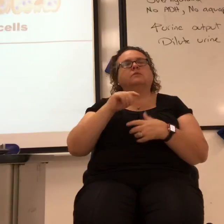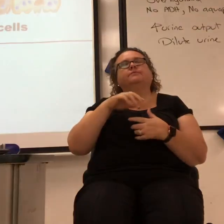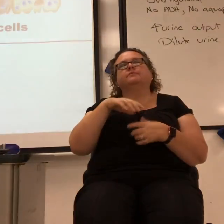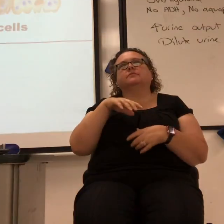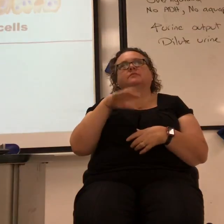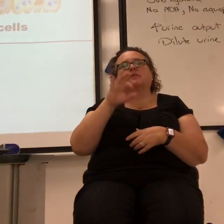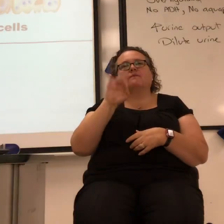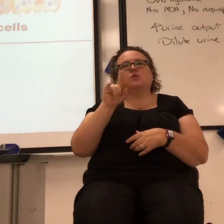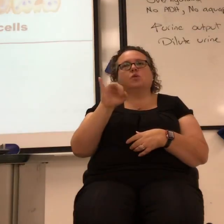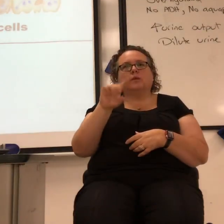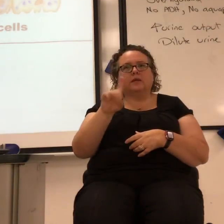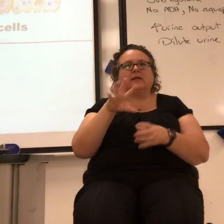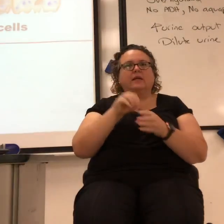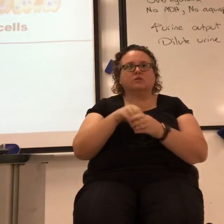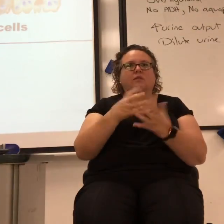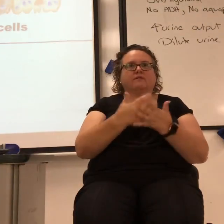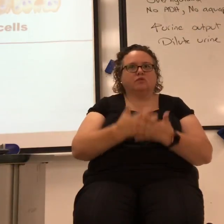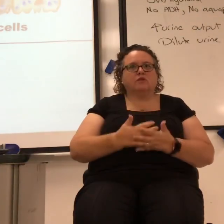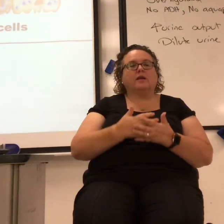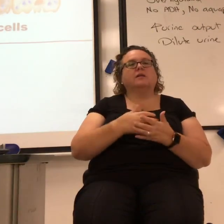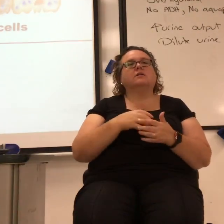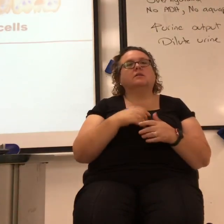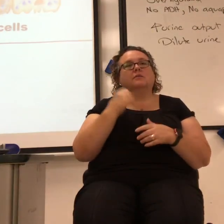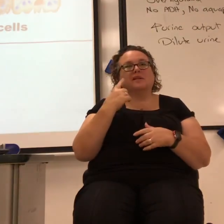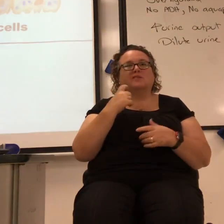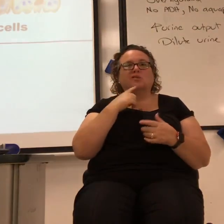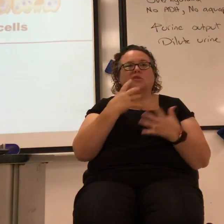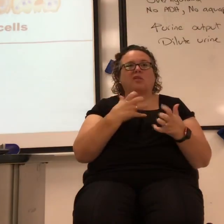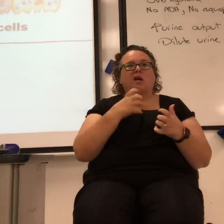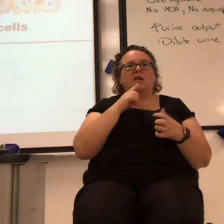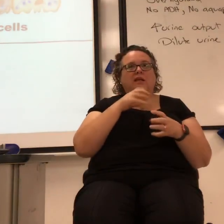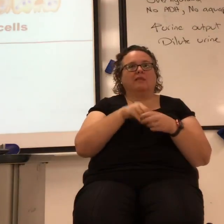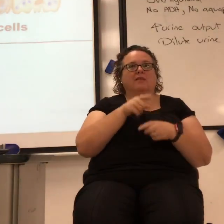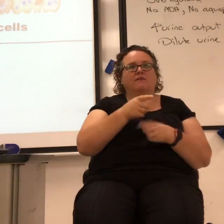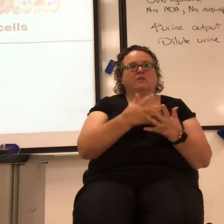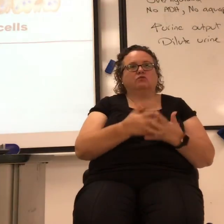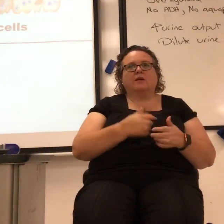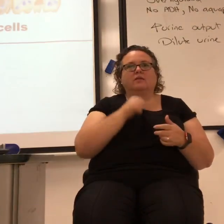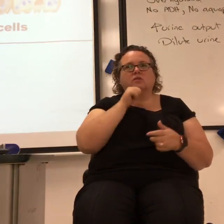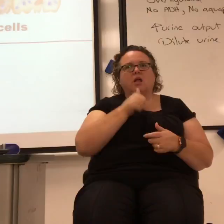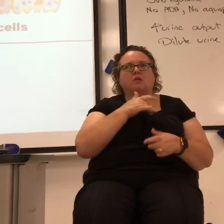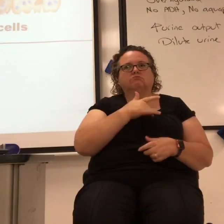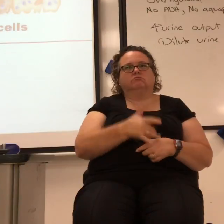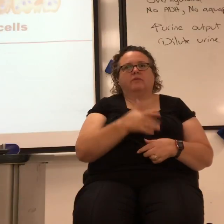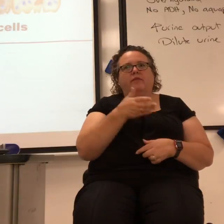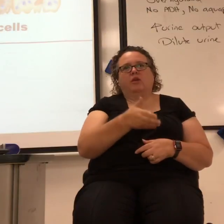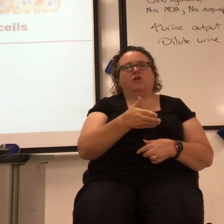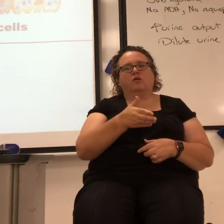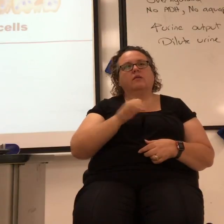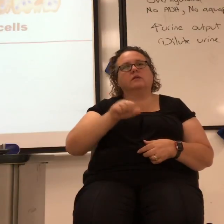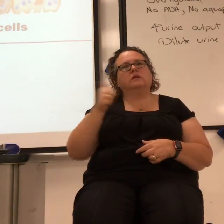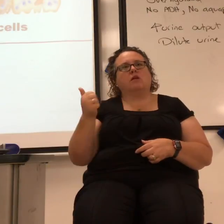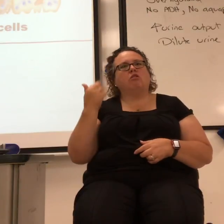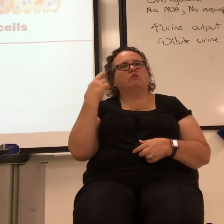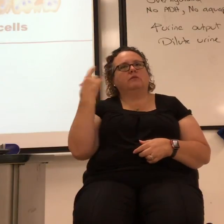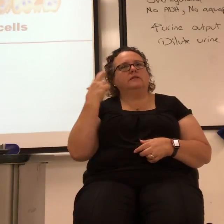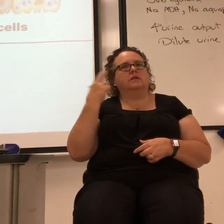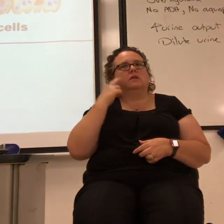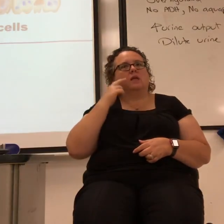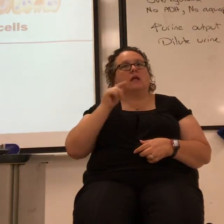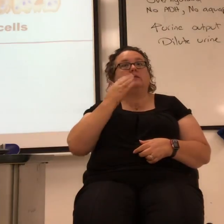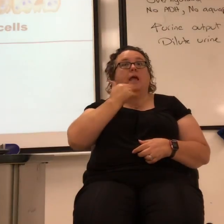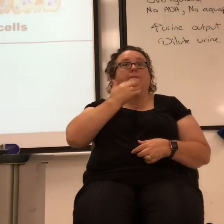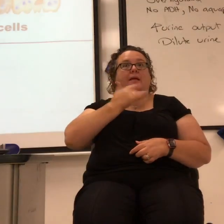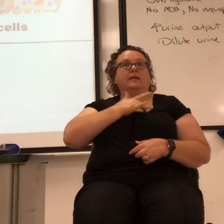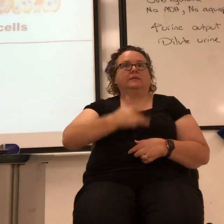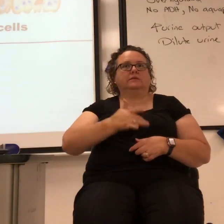because the glucose is in the filtrate and it's normally not there. That's another reason why you have to increase urine output with diabetes.